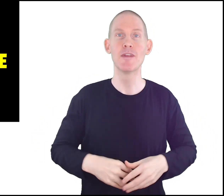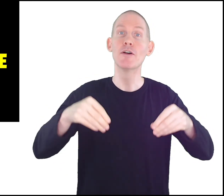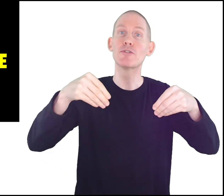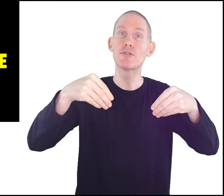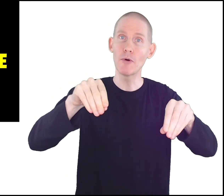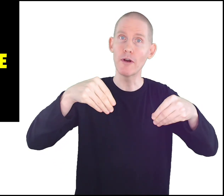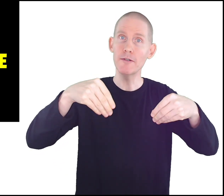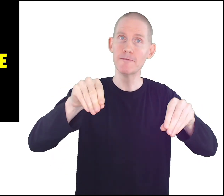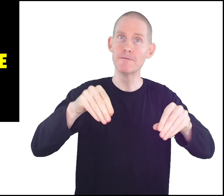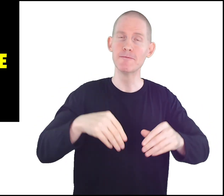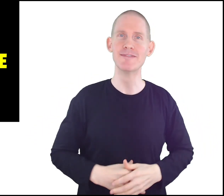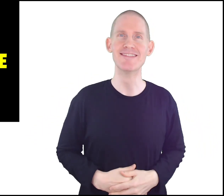Store.